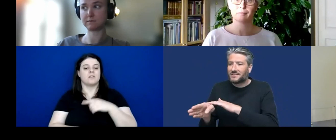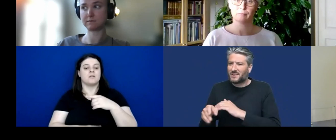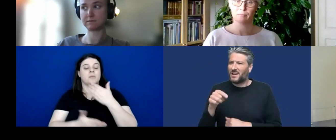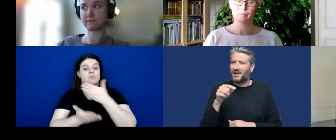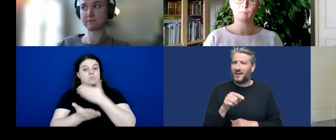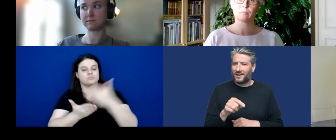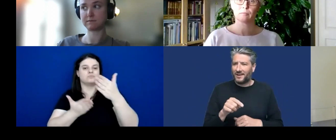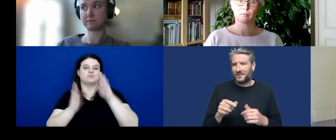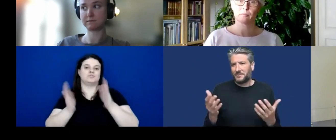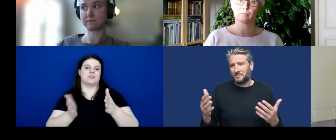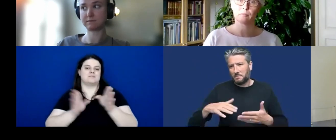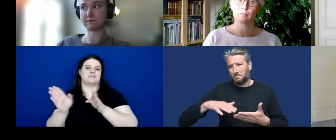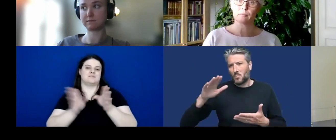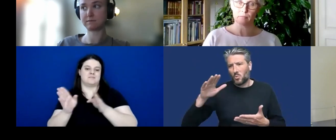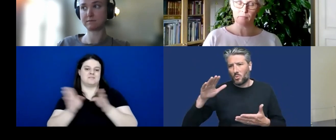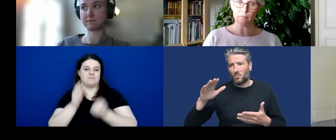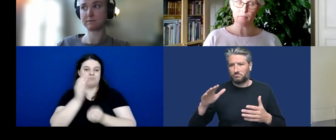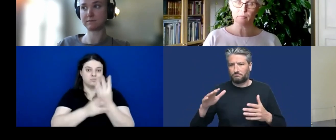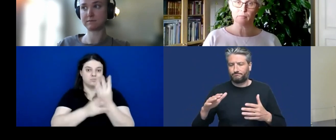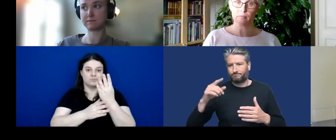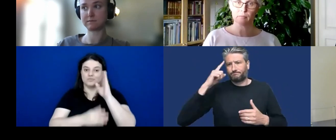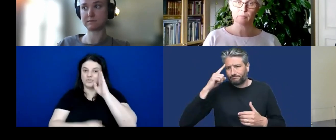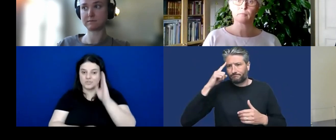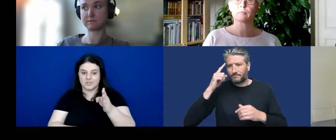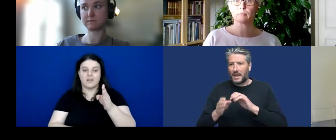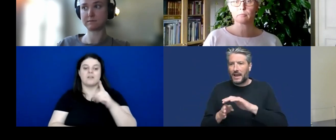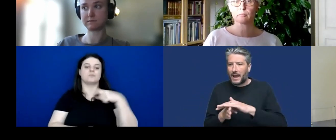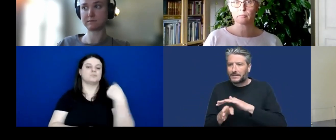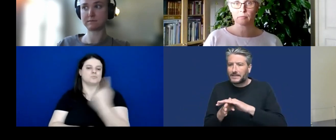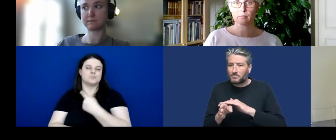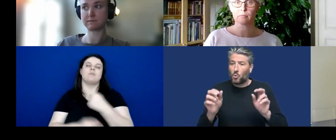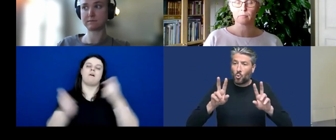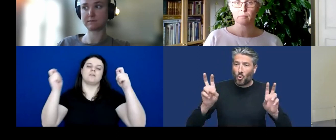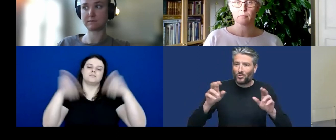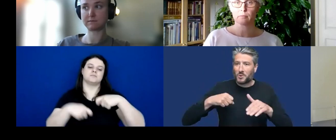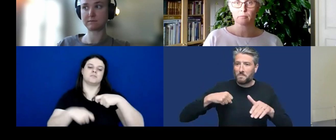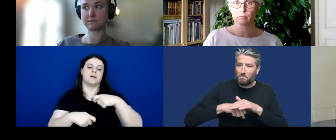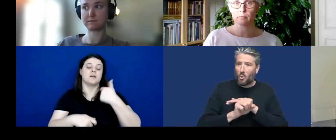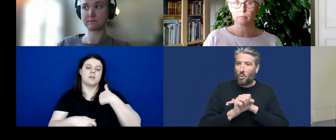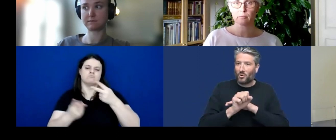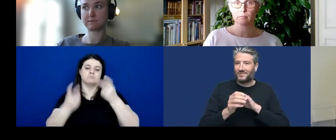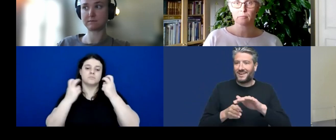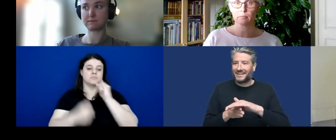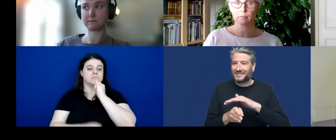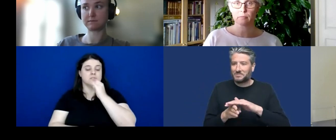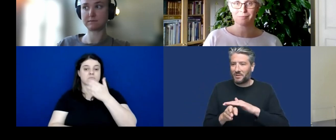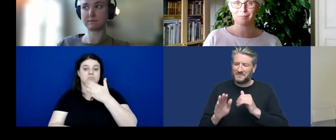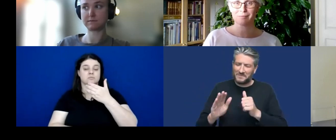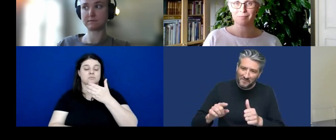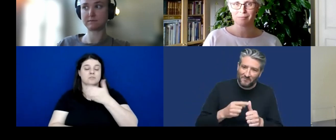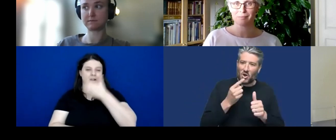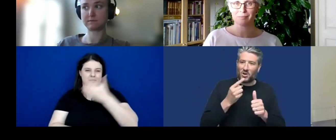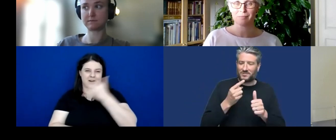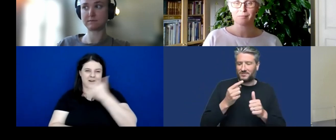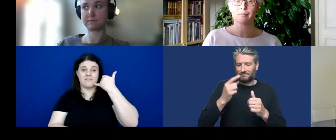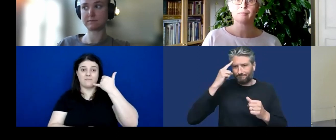then that makes it, you know, accessible from the very beginning. Now realize that the iPhone was not born accessible. It was